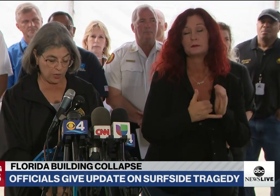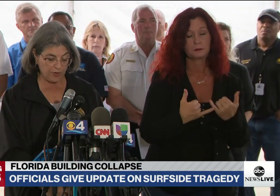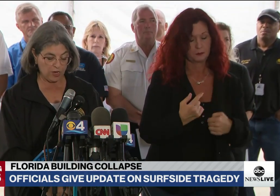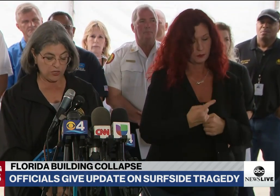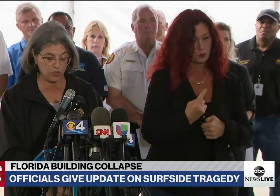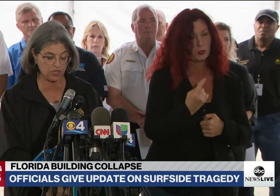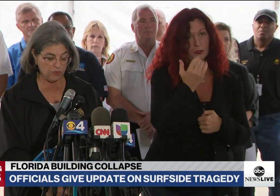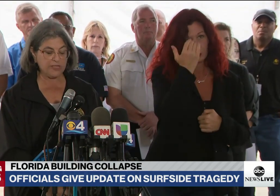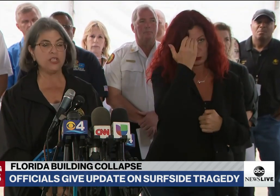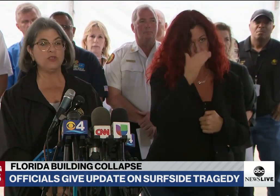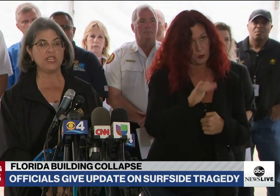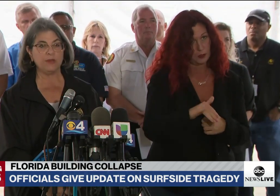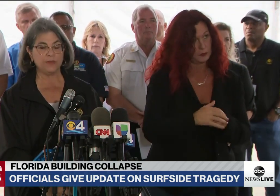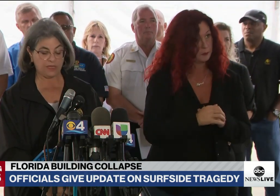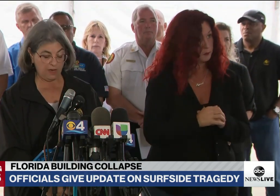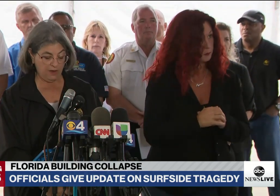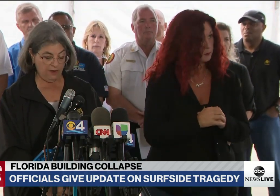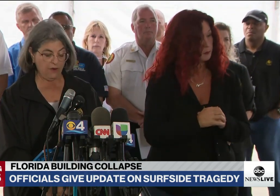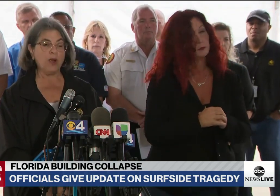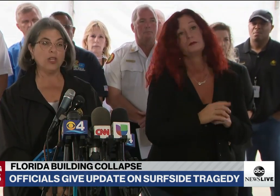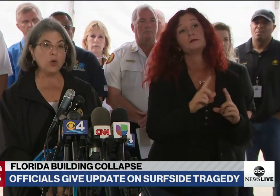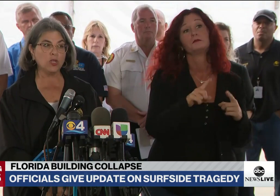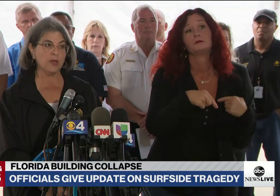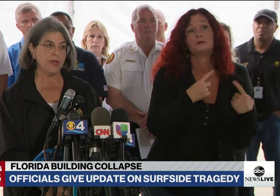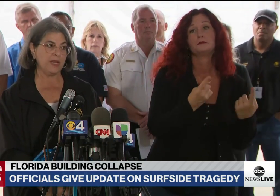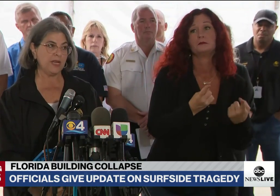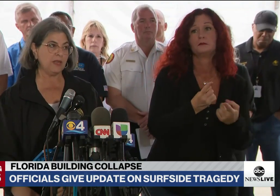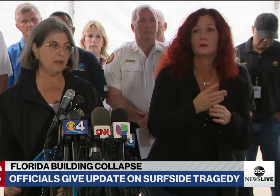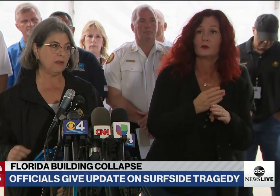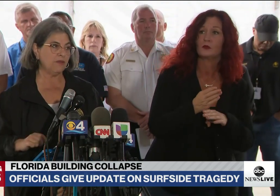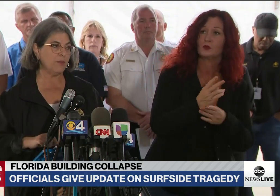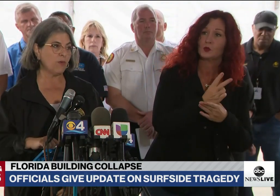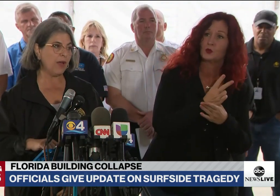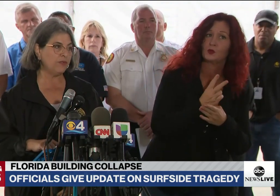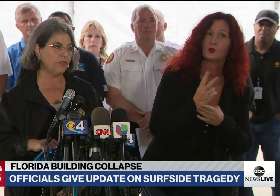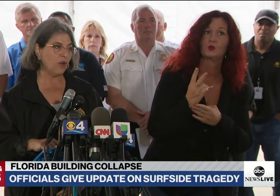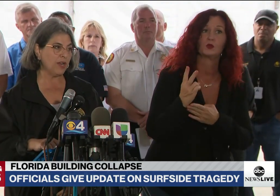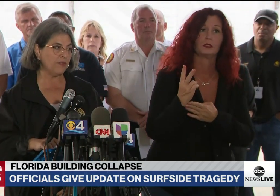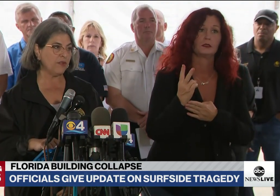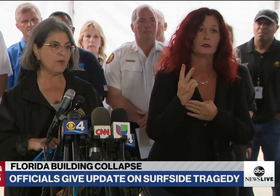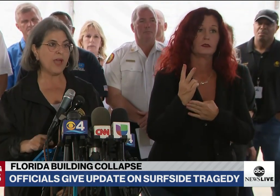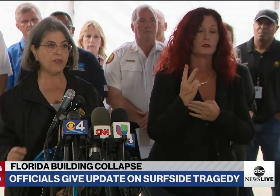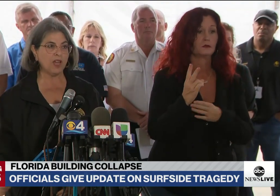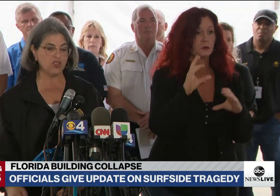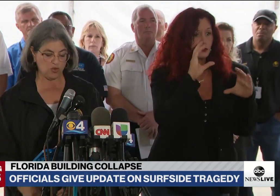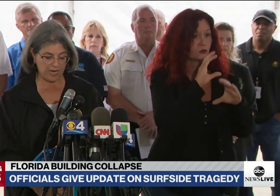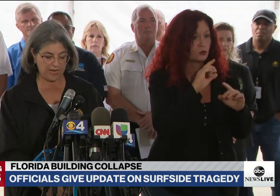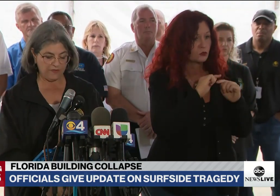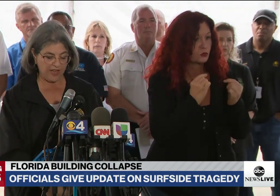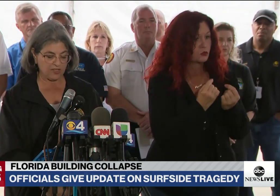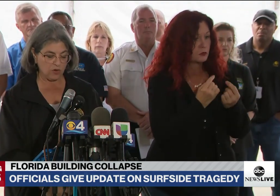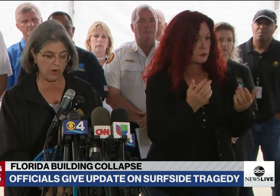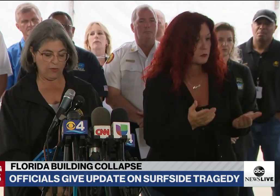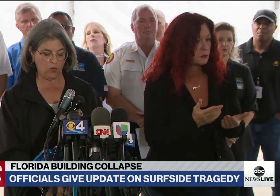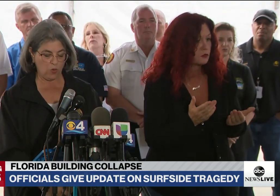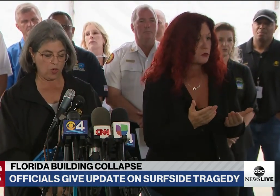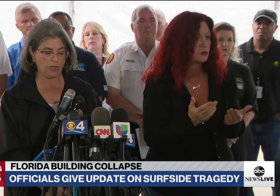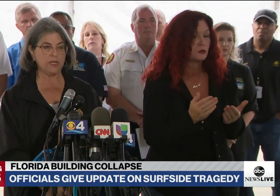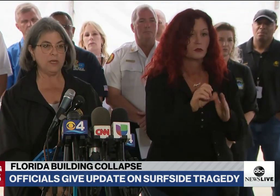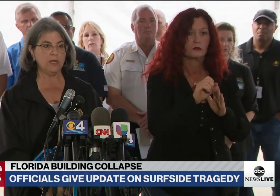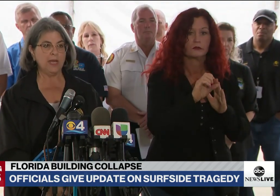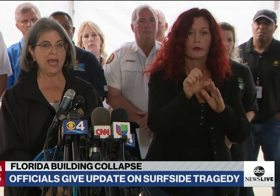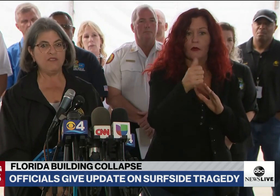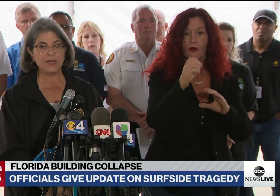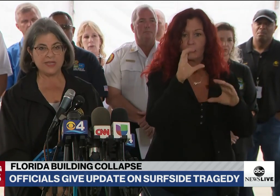you all know that our search and rescue teams from our local community, from around Florida, from around the country, and in fact around the